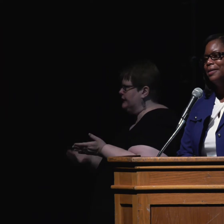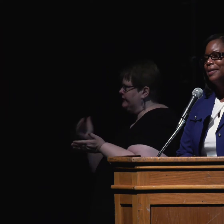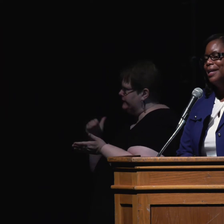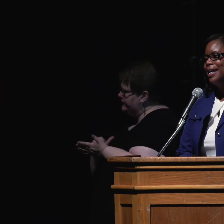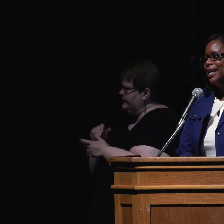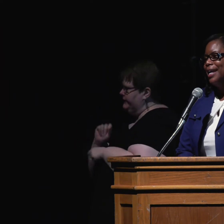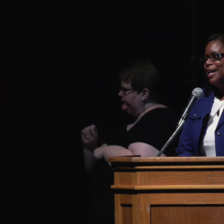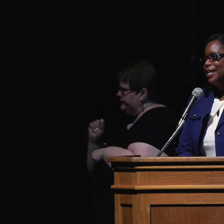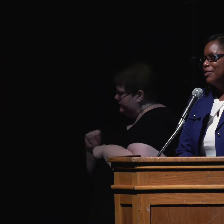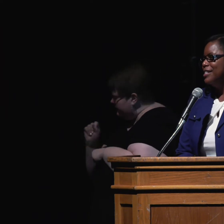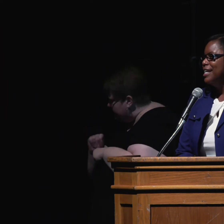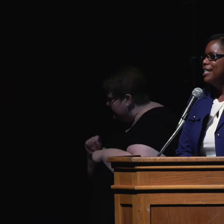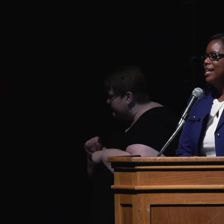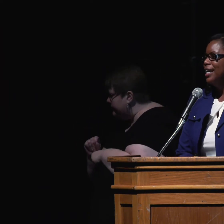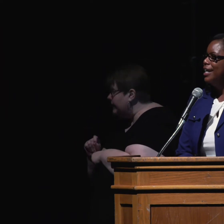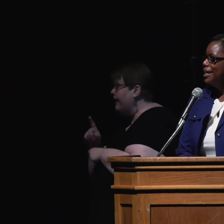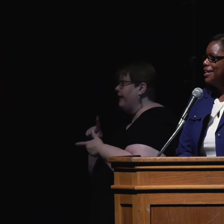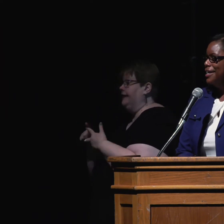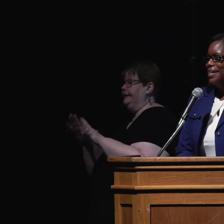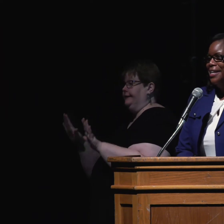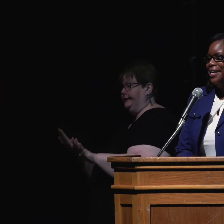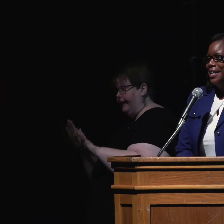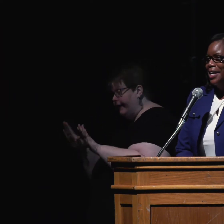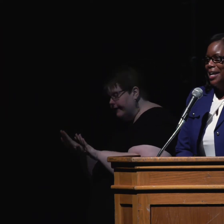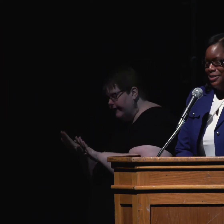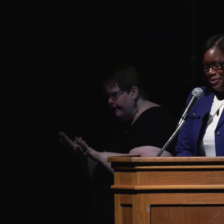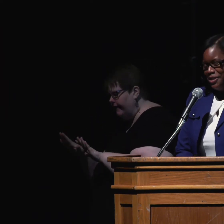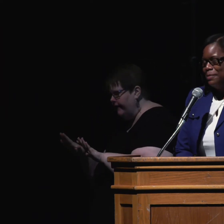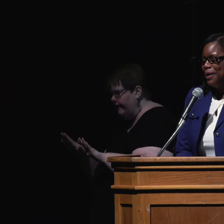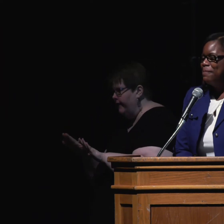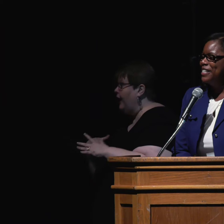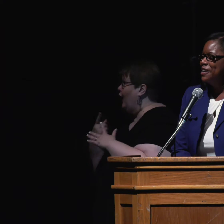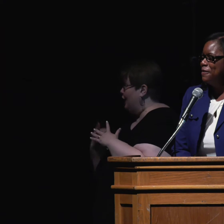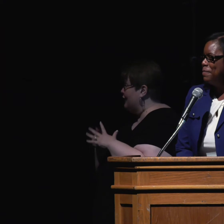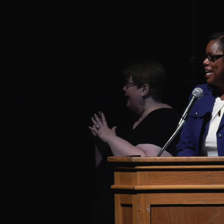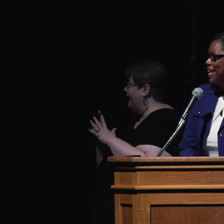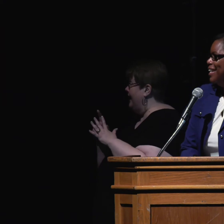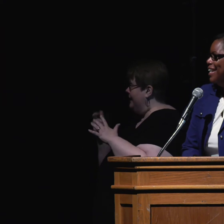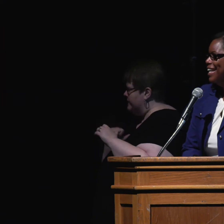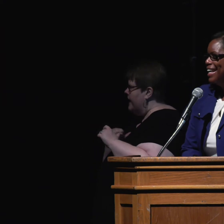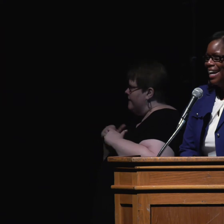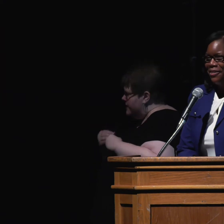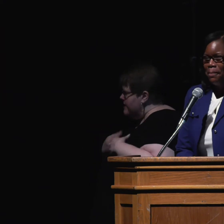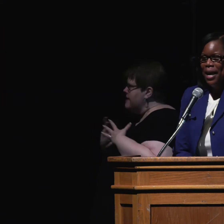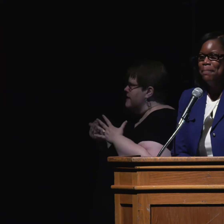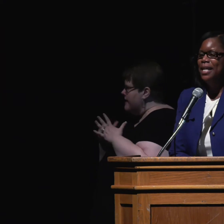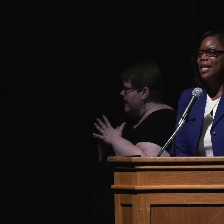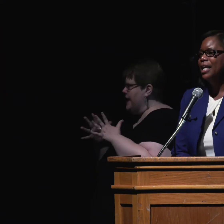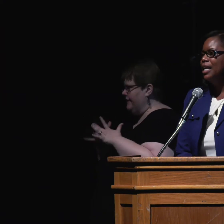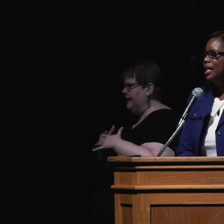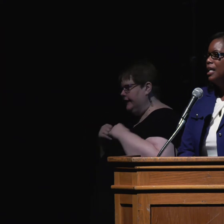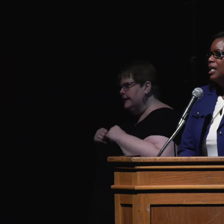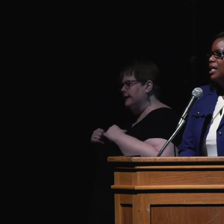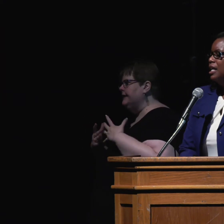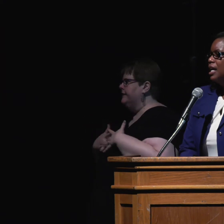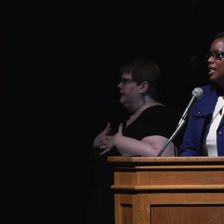again. And then on Sunday I started to pick myself up again, got all peppy,